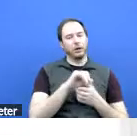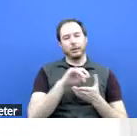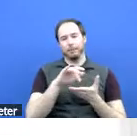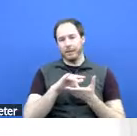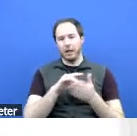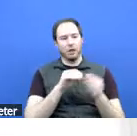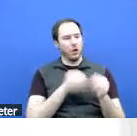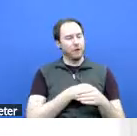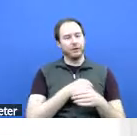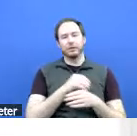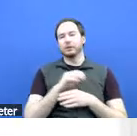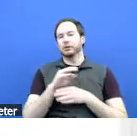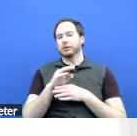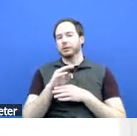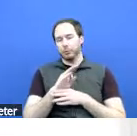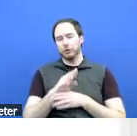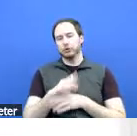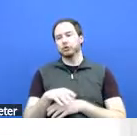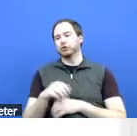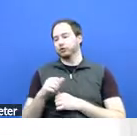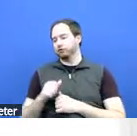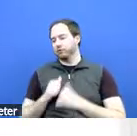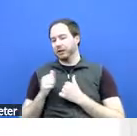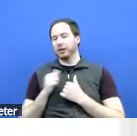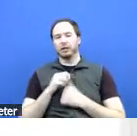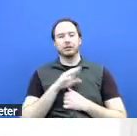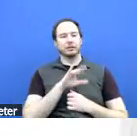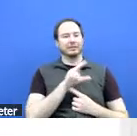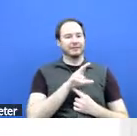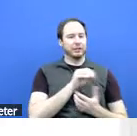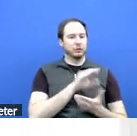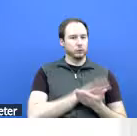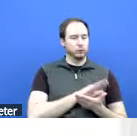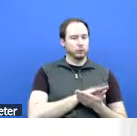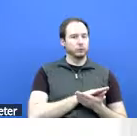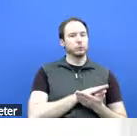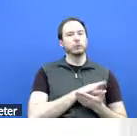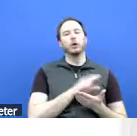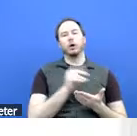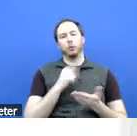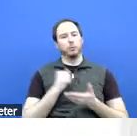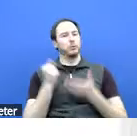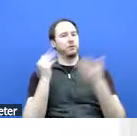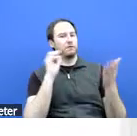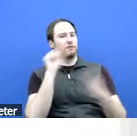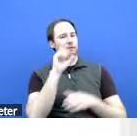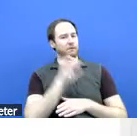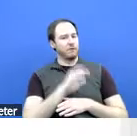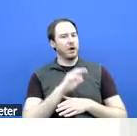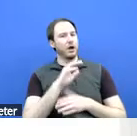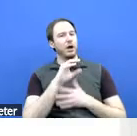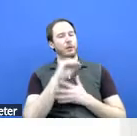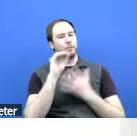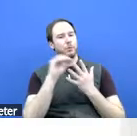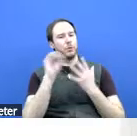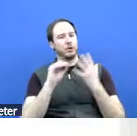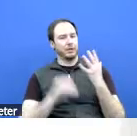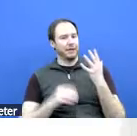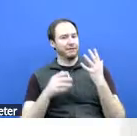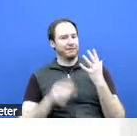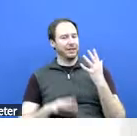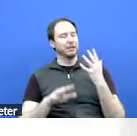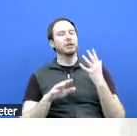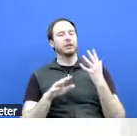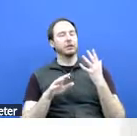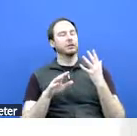office, commercial, residential, and civic and school, and also provided the information of what those percentage of uses